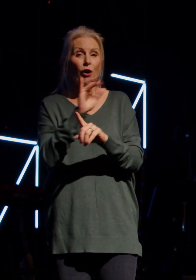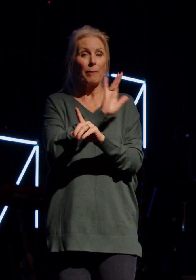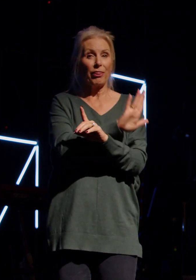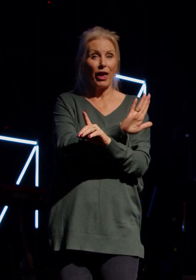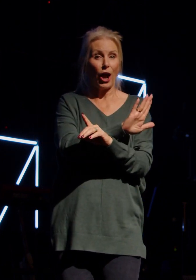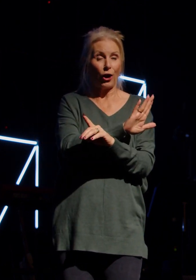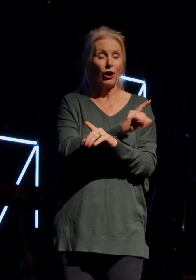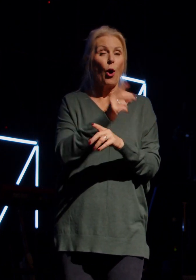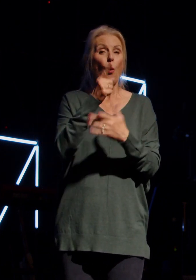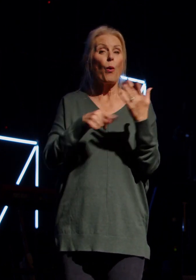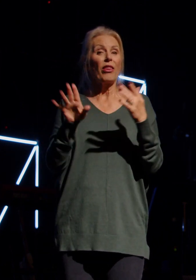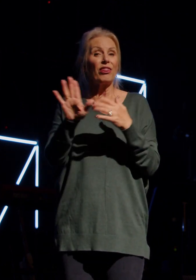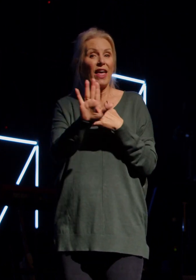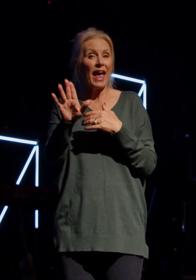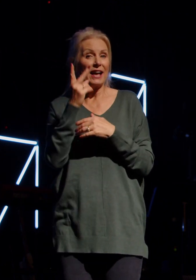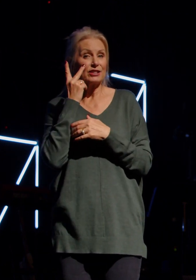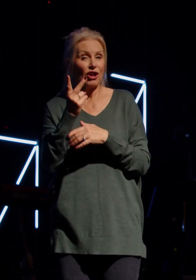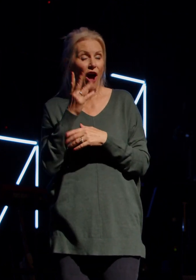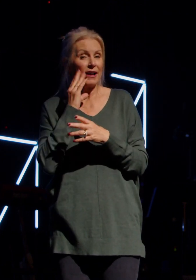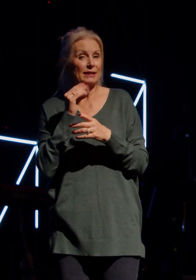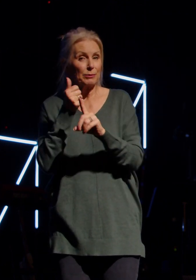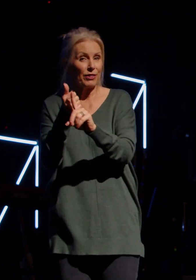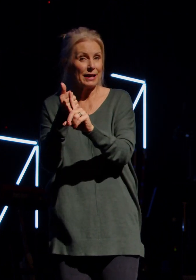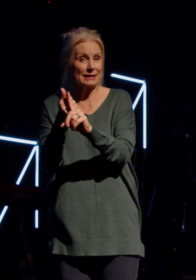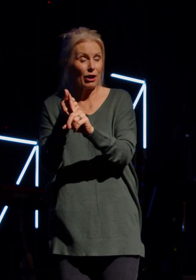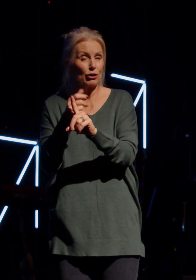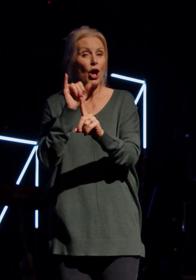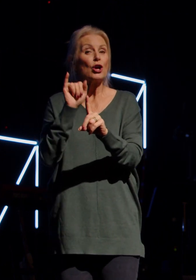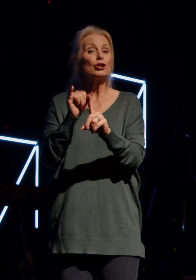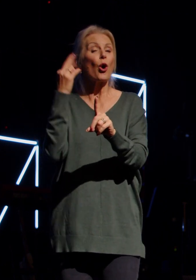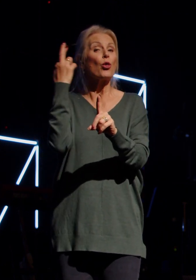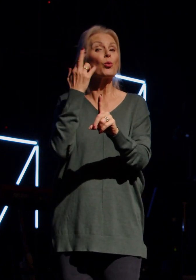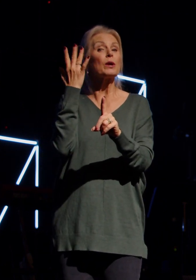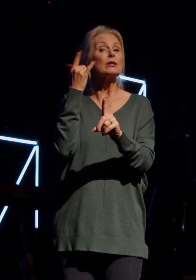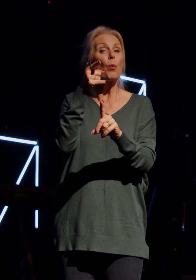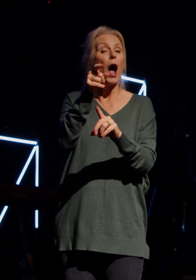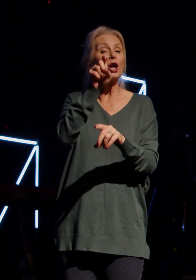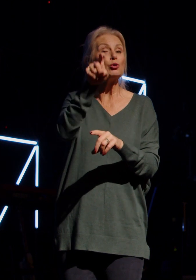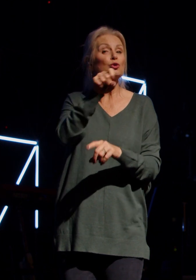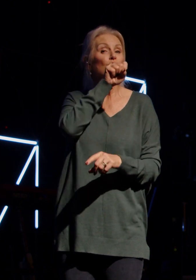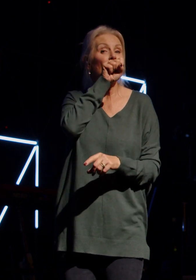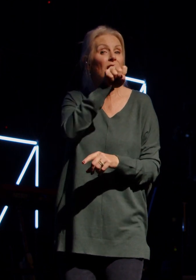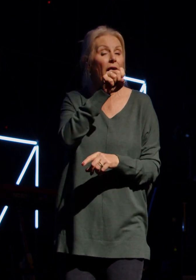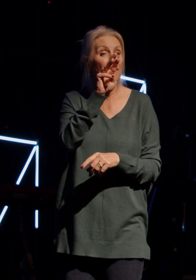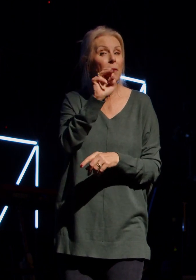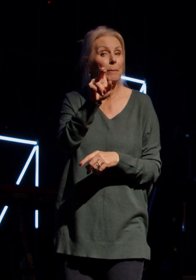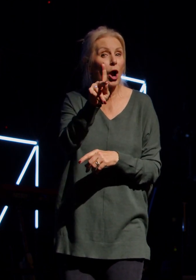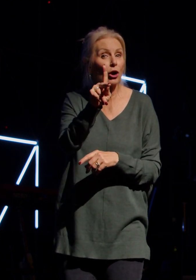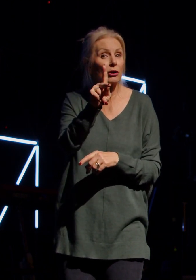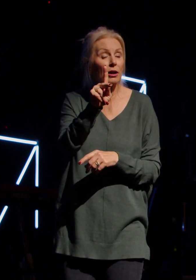saw and experienced themselves. So here's the reason why I think you should love Mark. Mark was probably